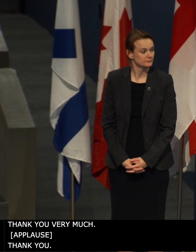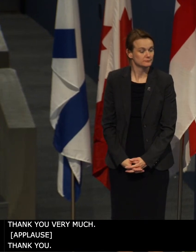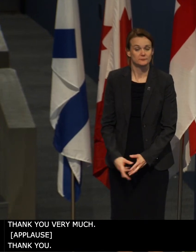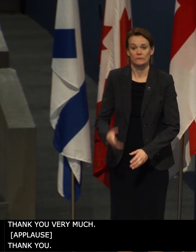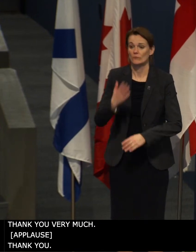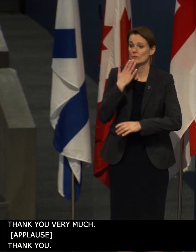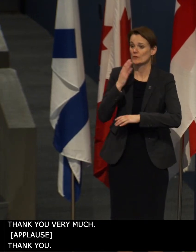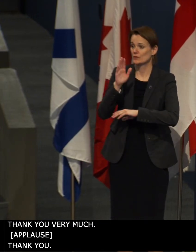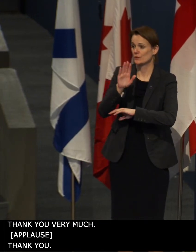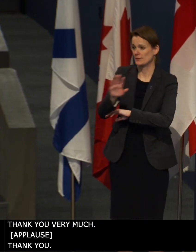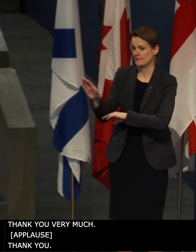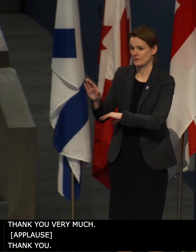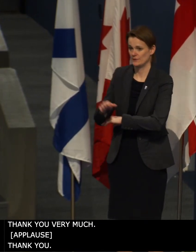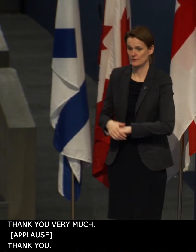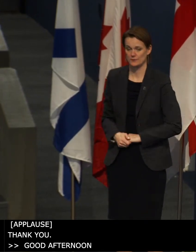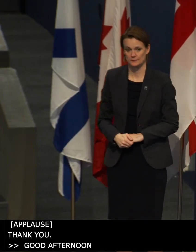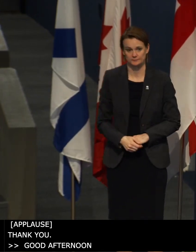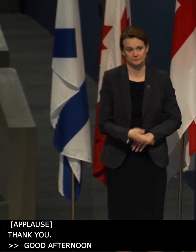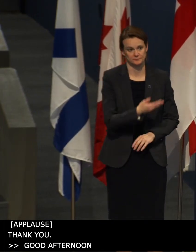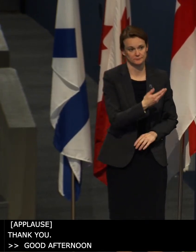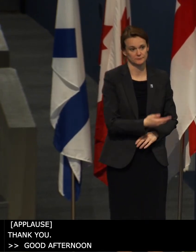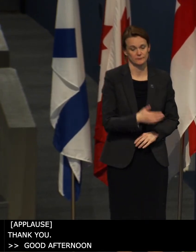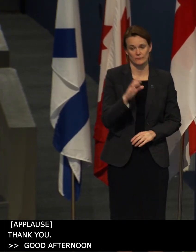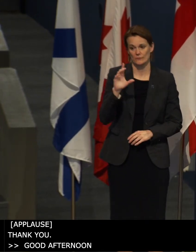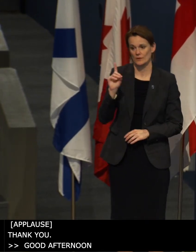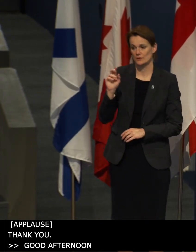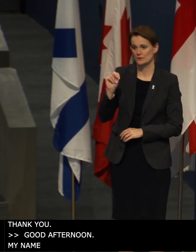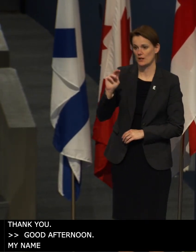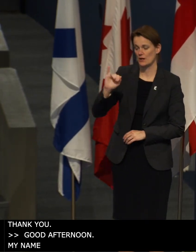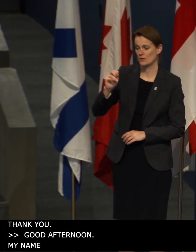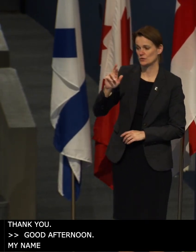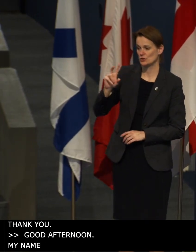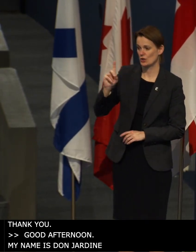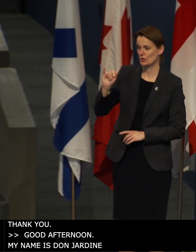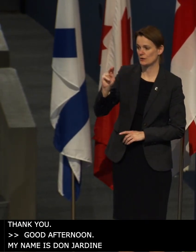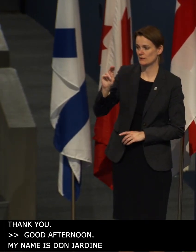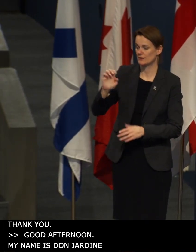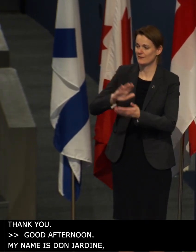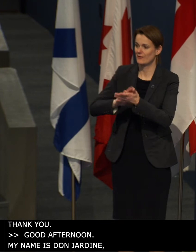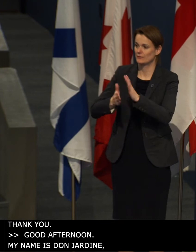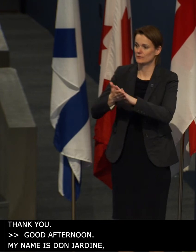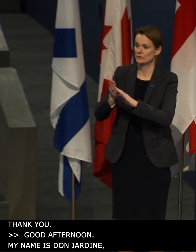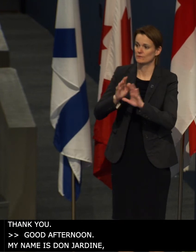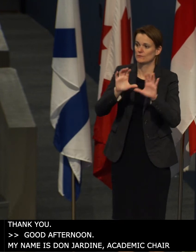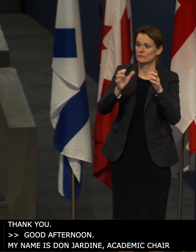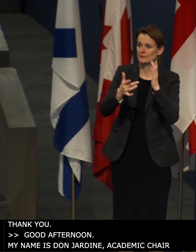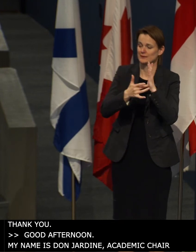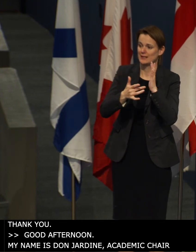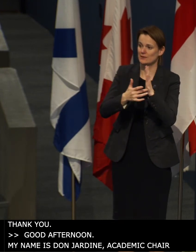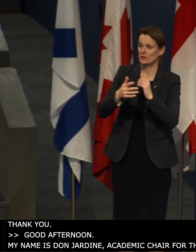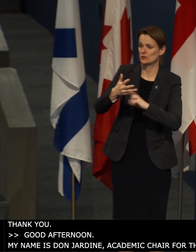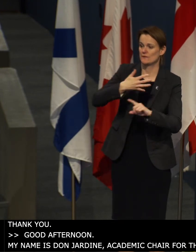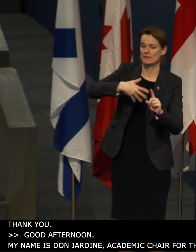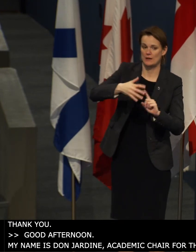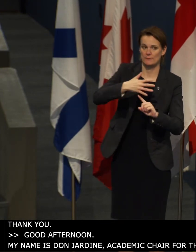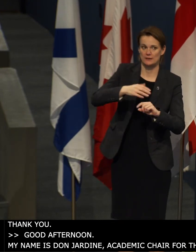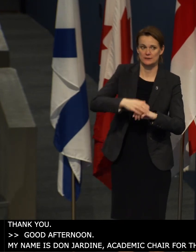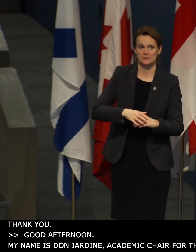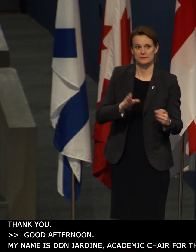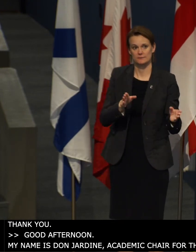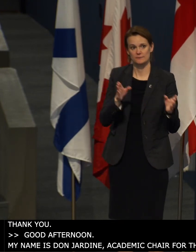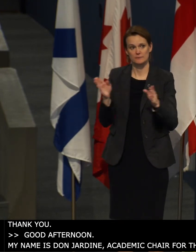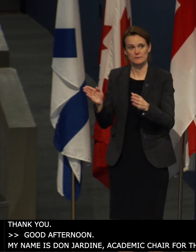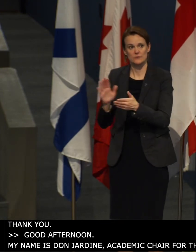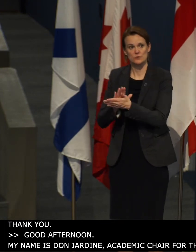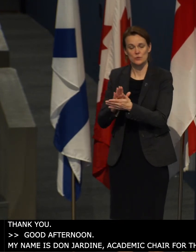Good afternoon. My name is Don Jardine, Academic Chair for the School of Technology and Environment and